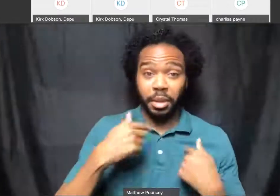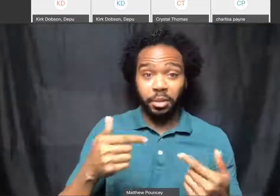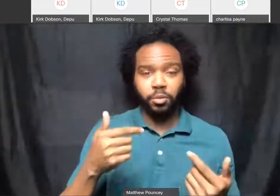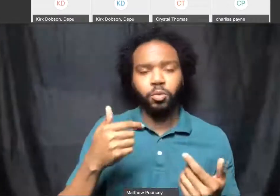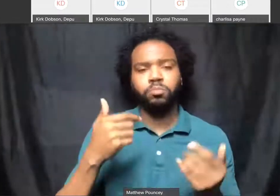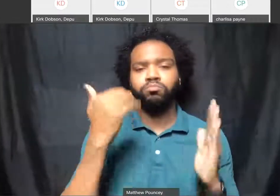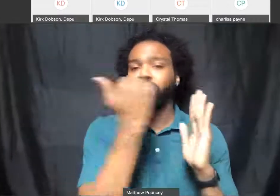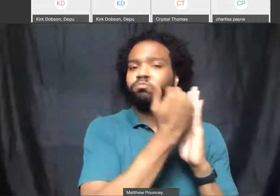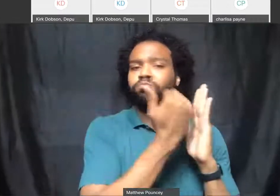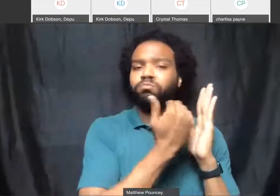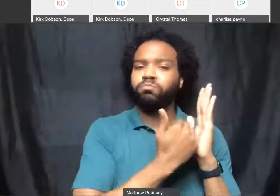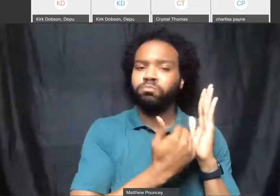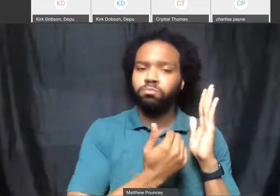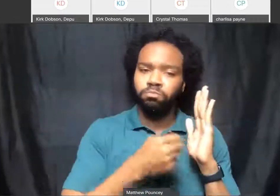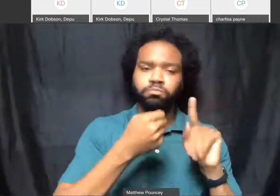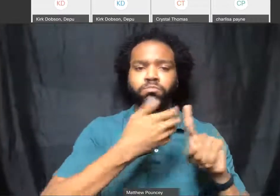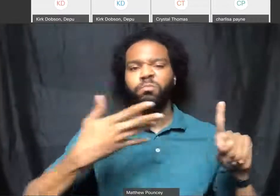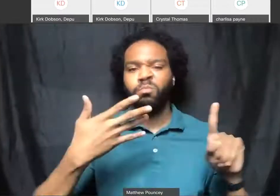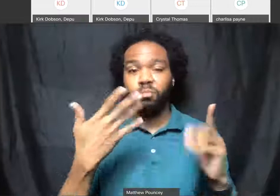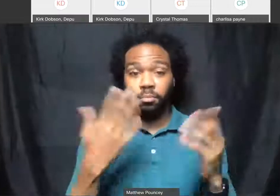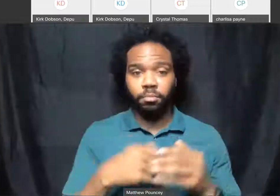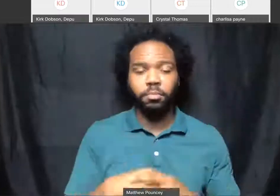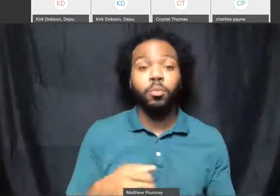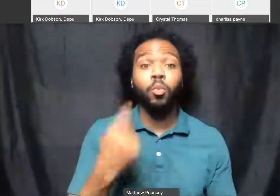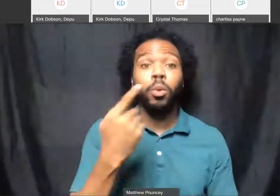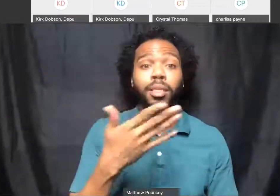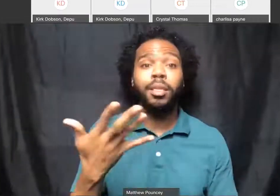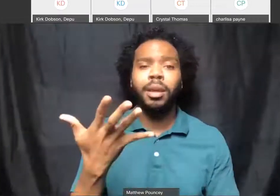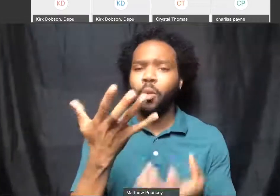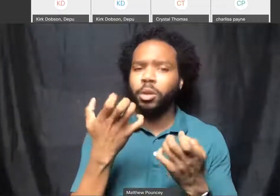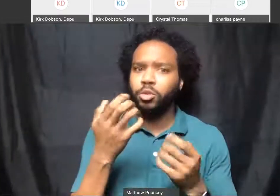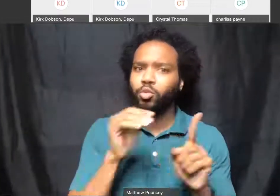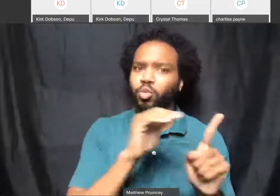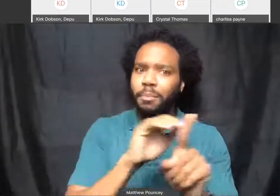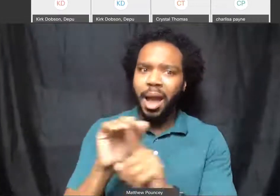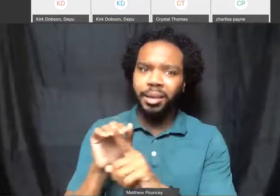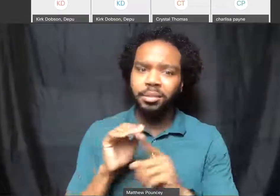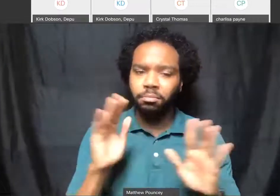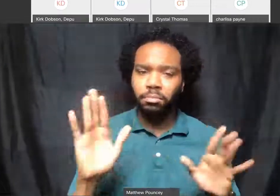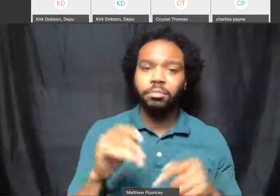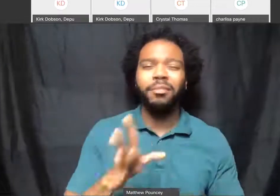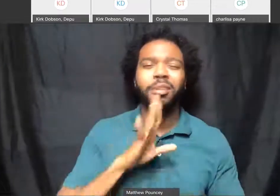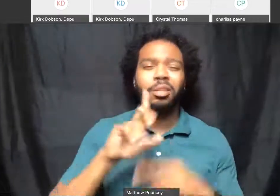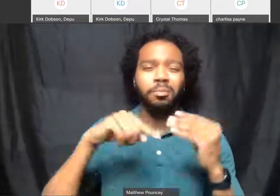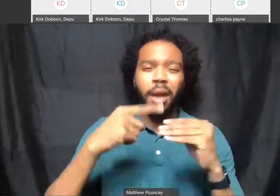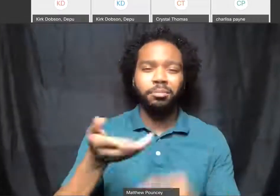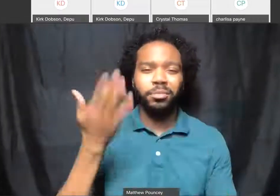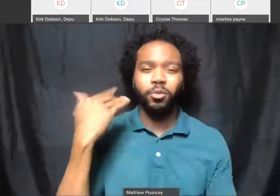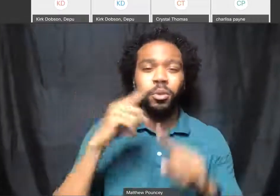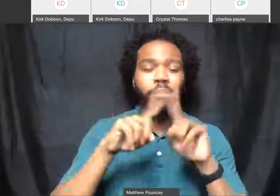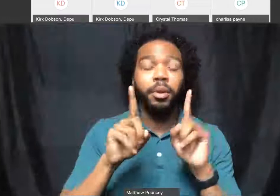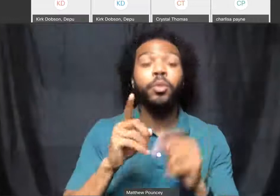through. One thing I do want to just kind of remind people, I've talked about this before, but we do